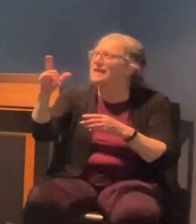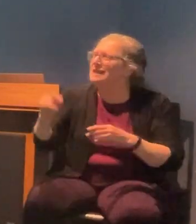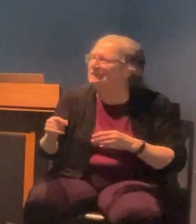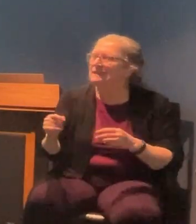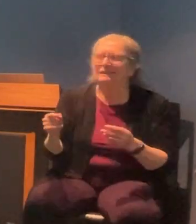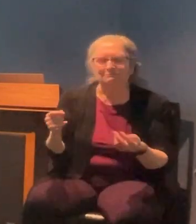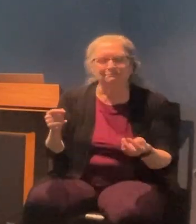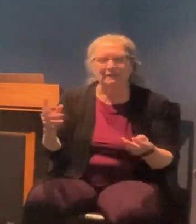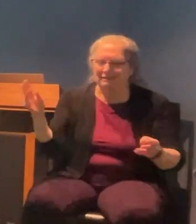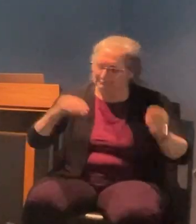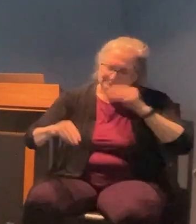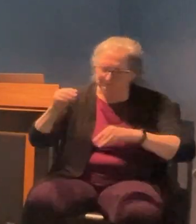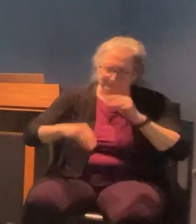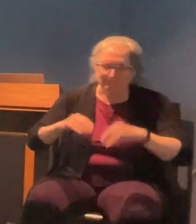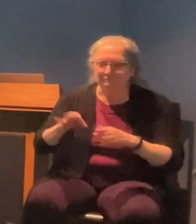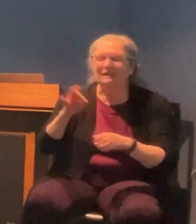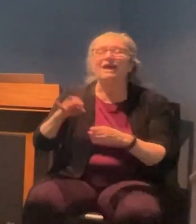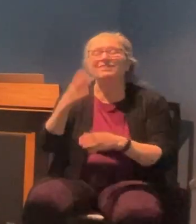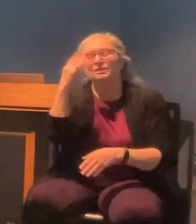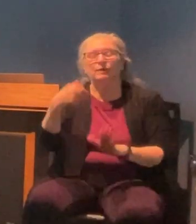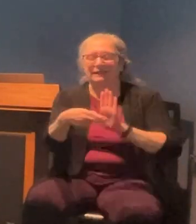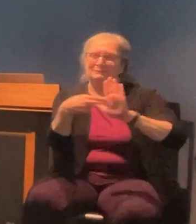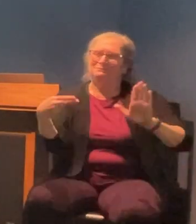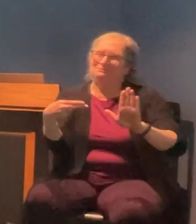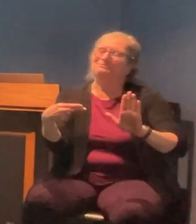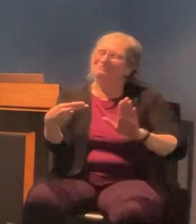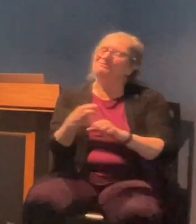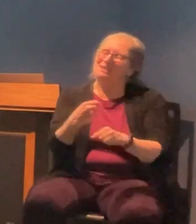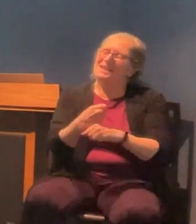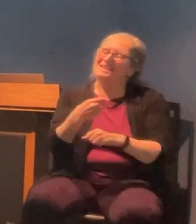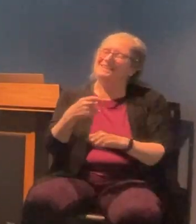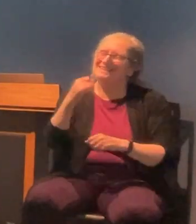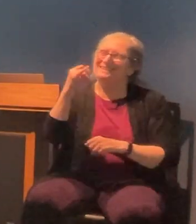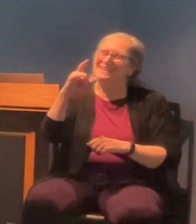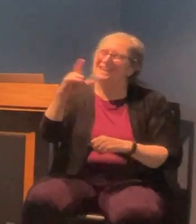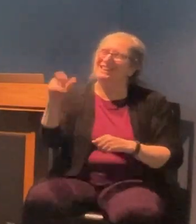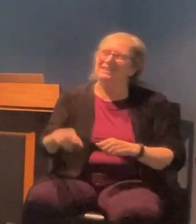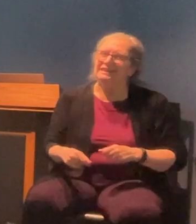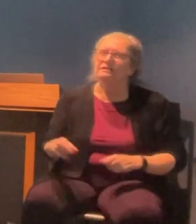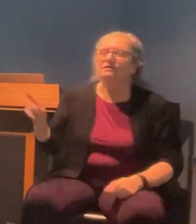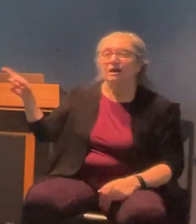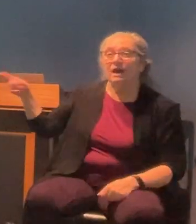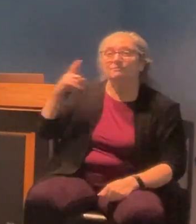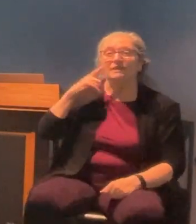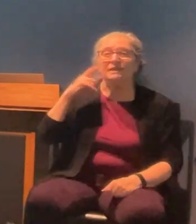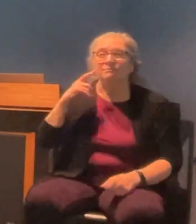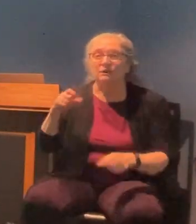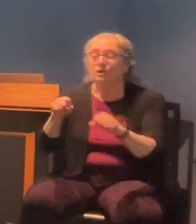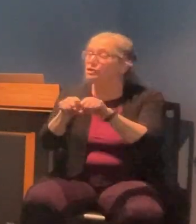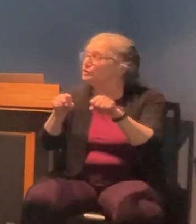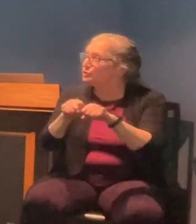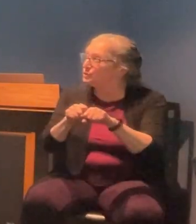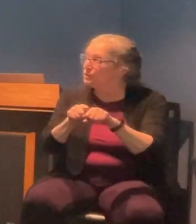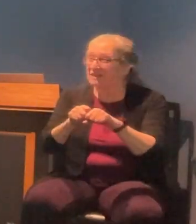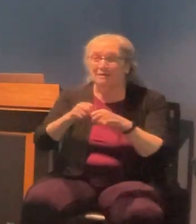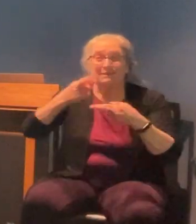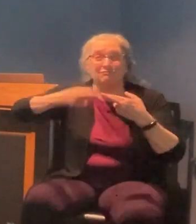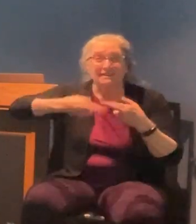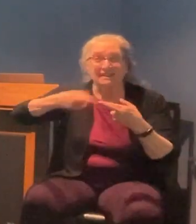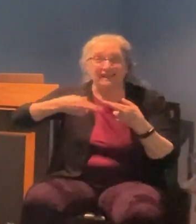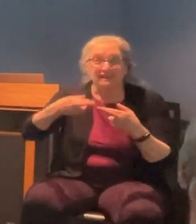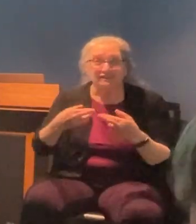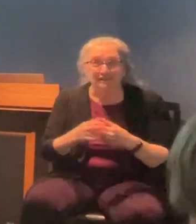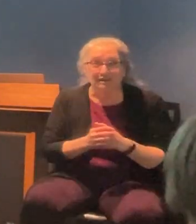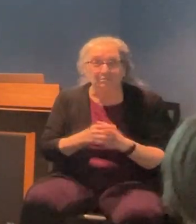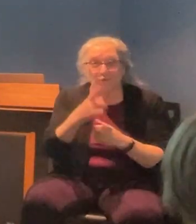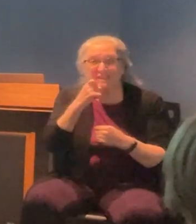them to put the made in Italy label. Yeah, I would think the question of whether shoes specifically can be recycled is a very important question because they have